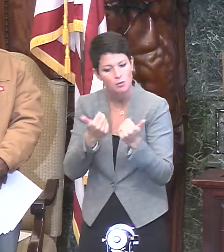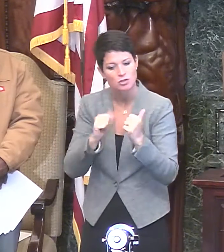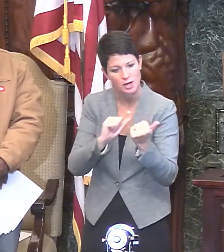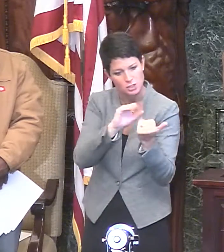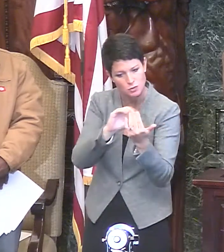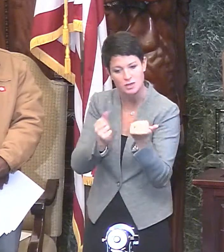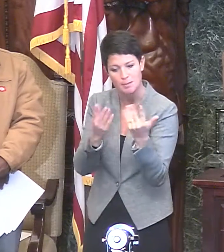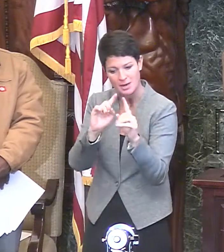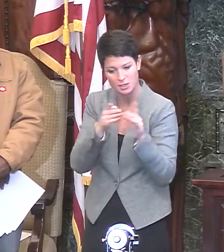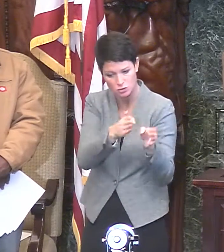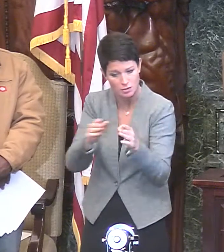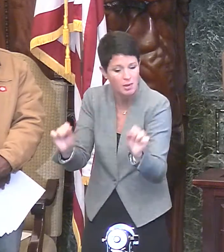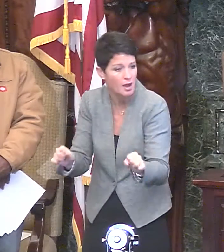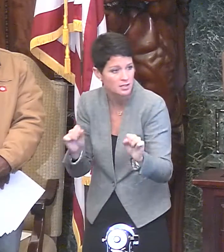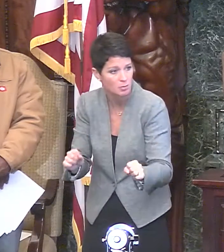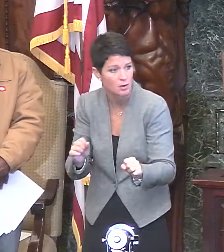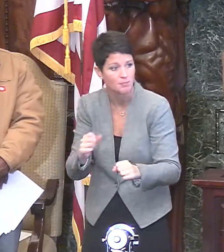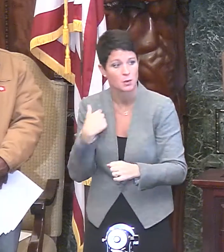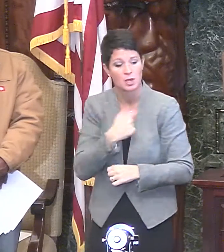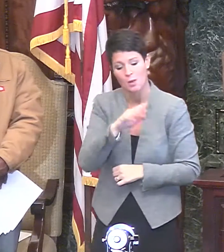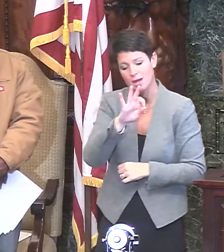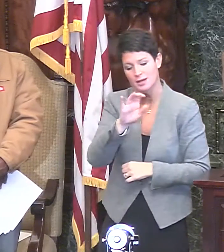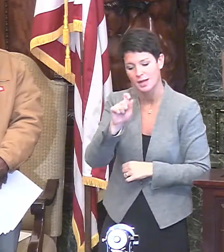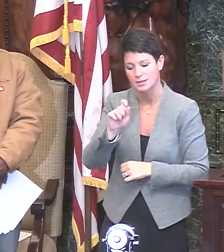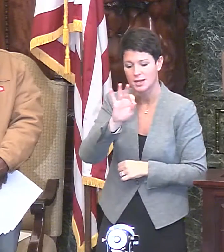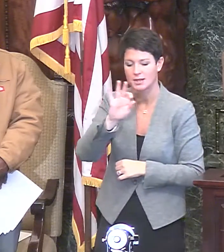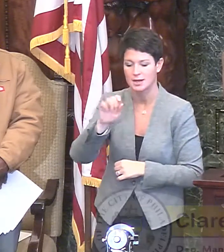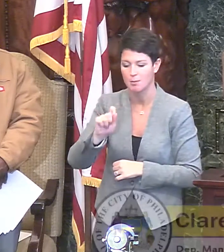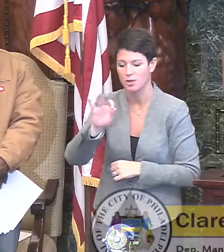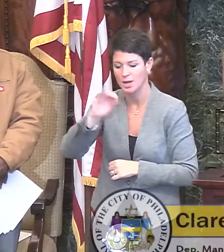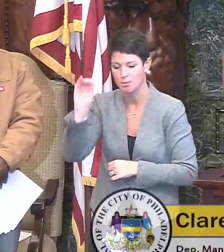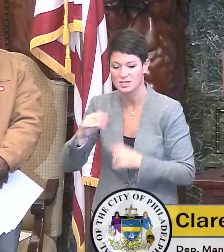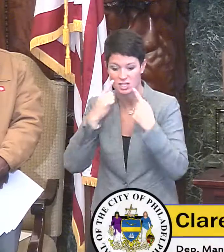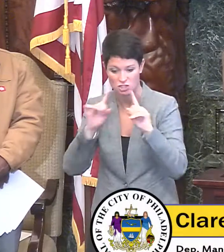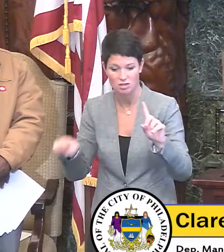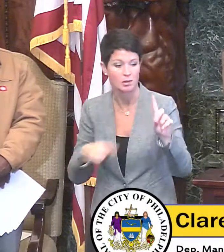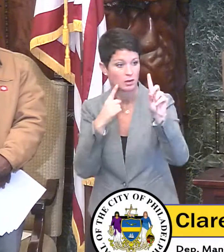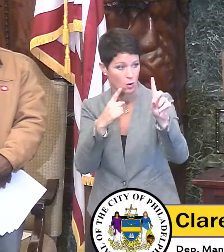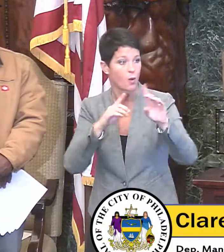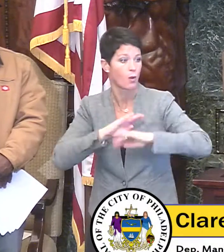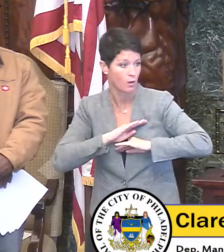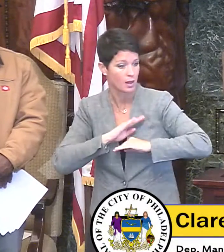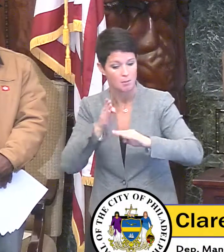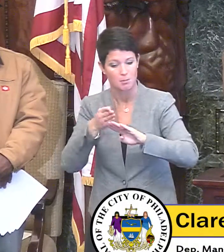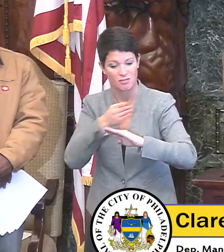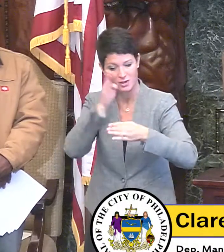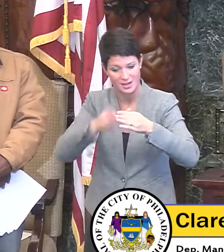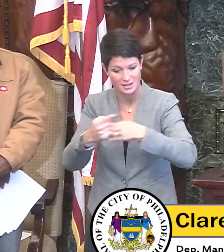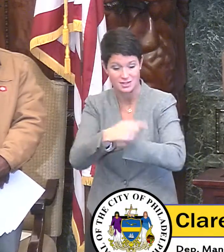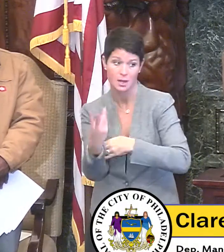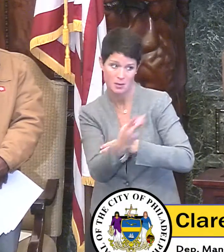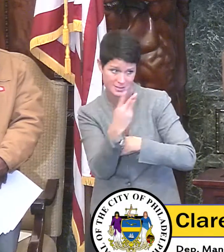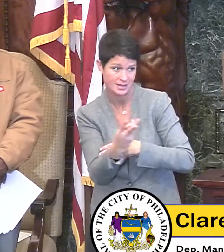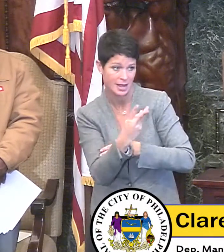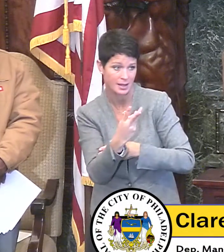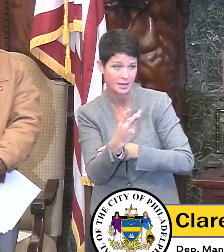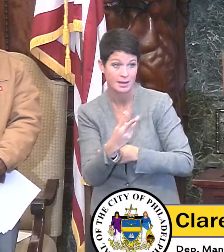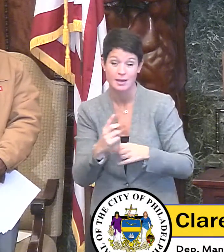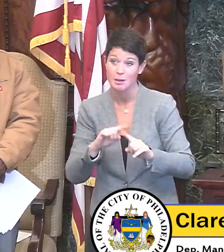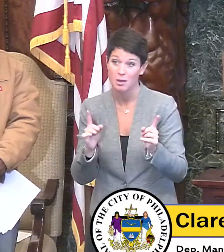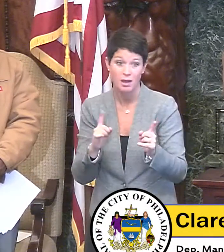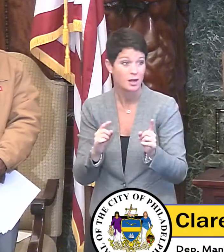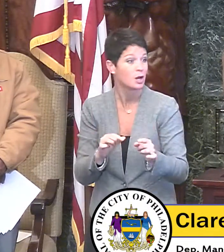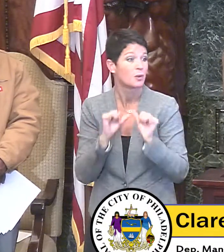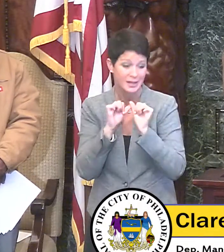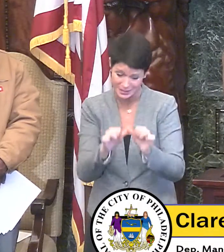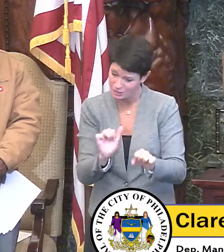and we hope that we are achieving the 99.9% achievement goal by the end of the day on Wednesday. But it's not to say that we won't continue